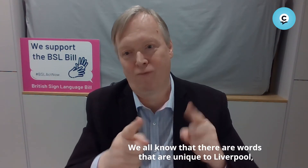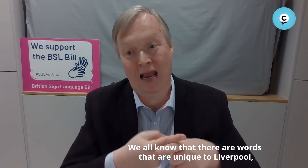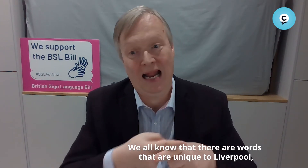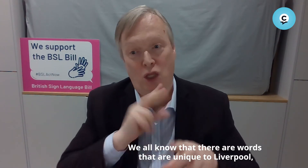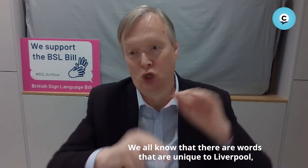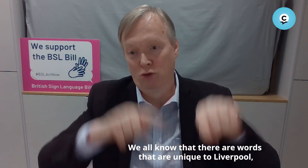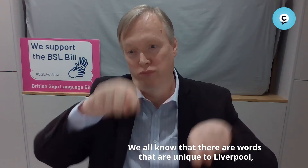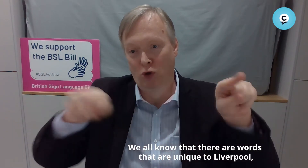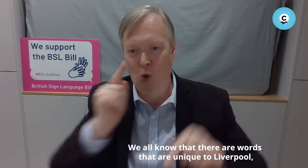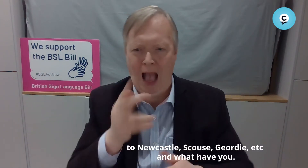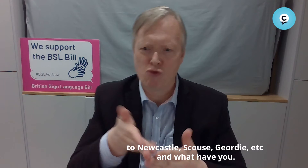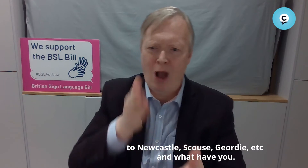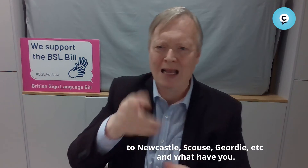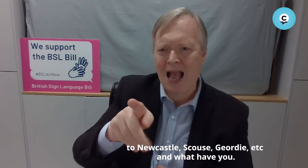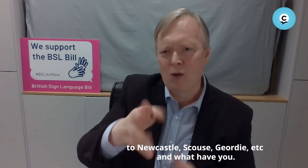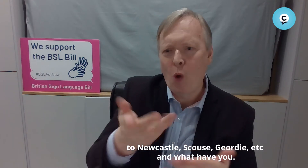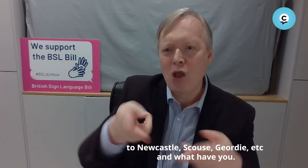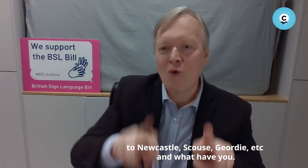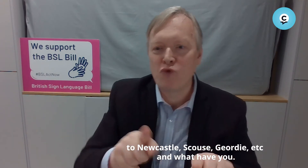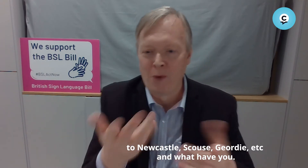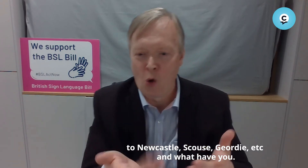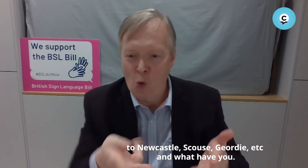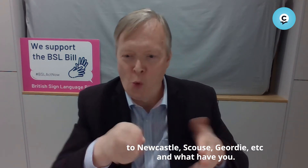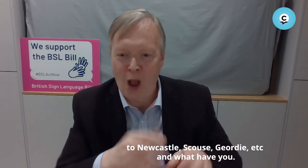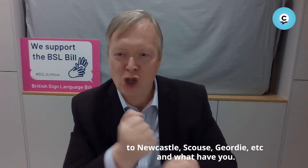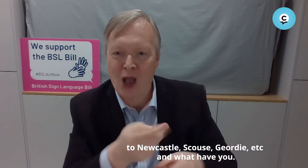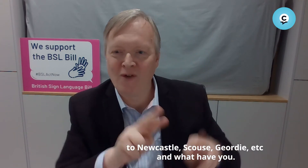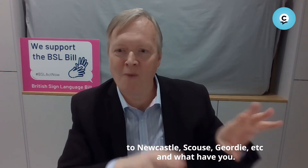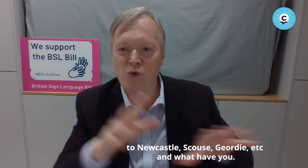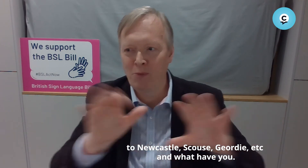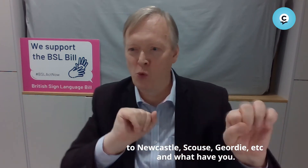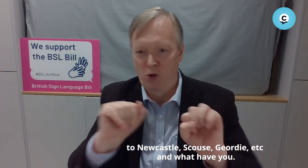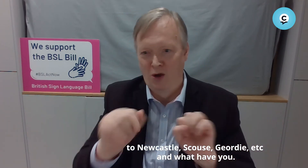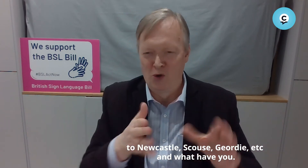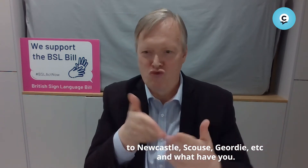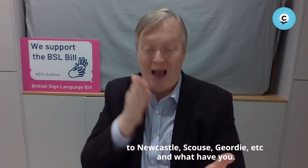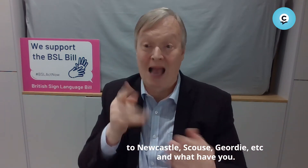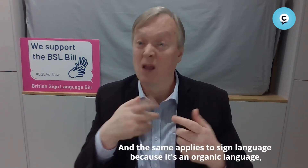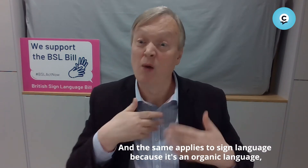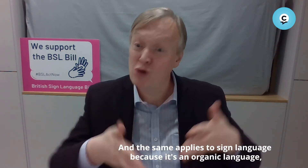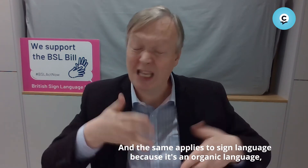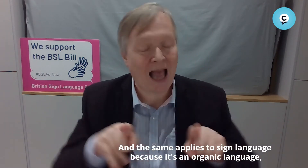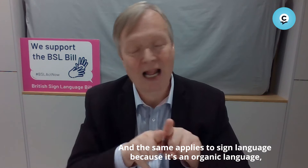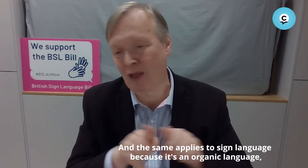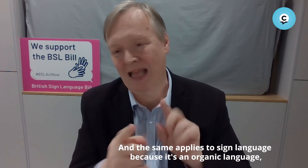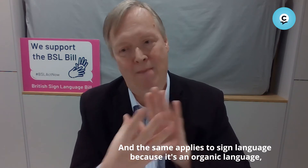to Liverpool, to Newcastle, etc., Scouse, Geordie, and what have you. And the same applies to